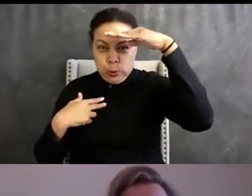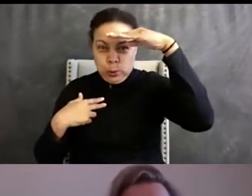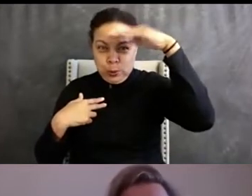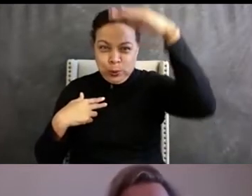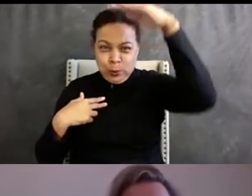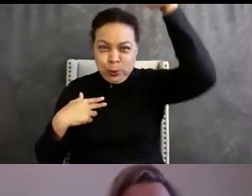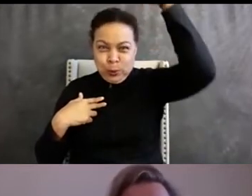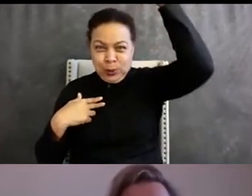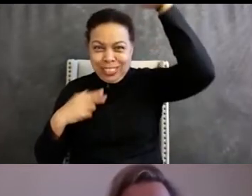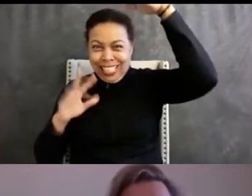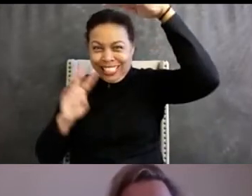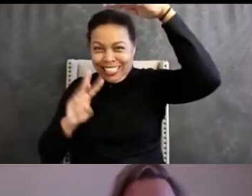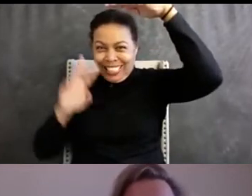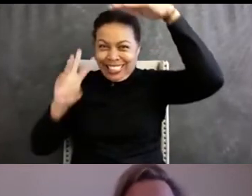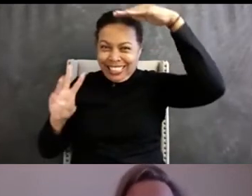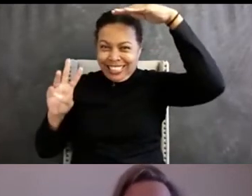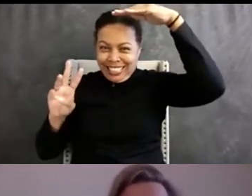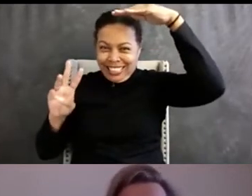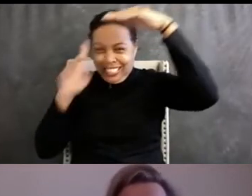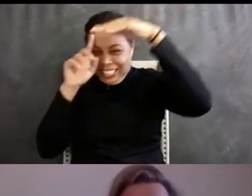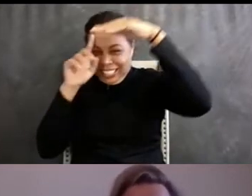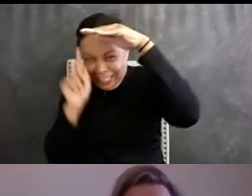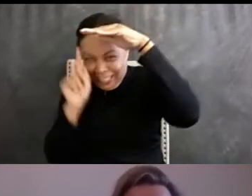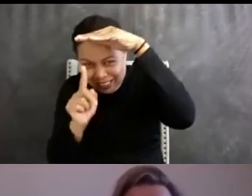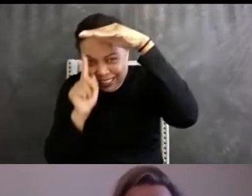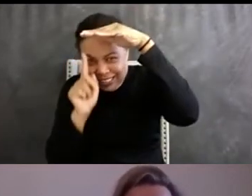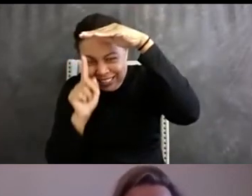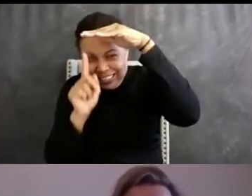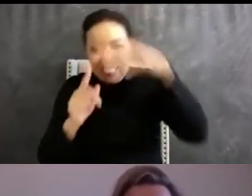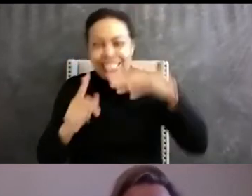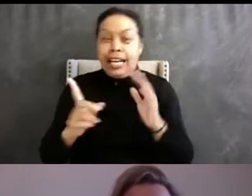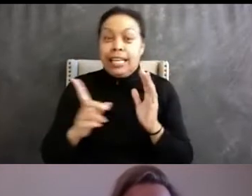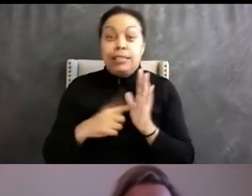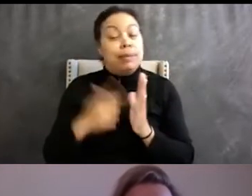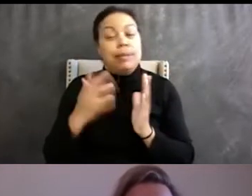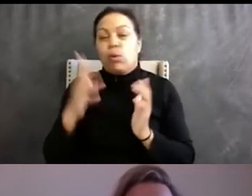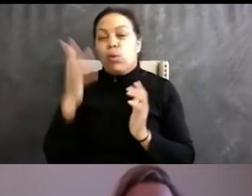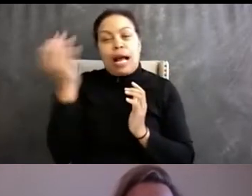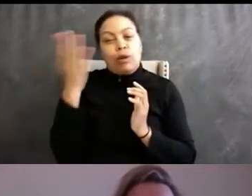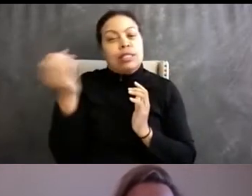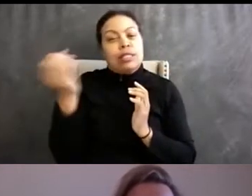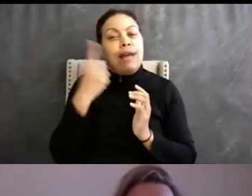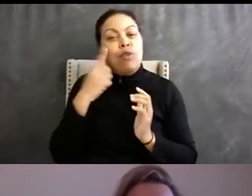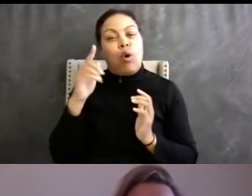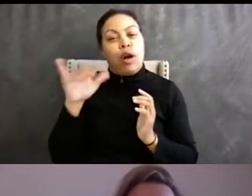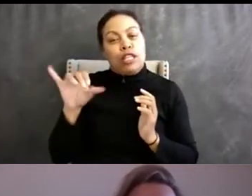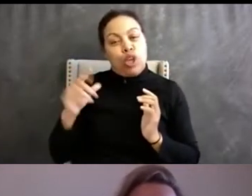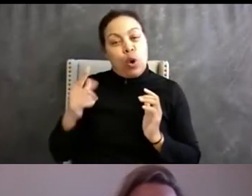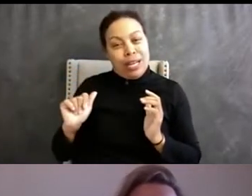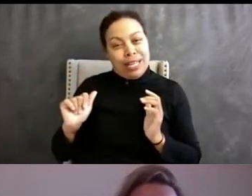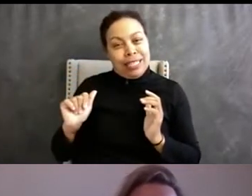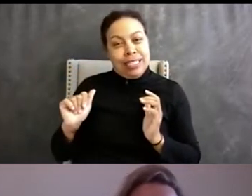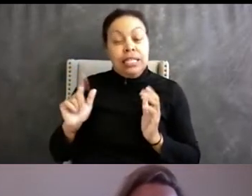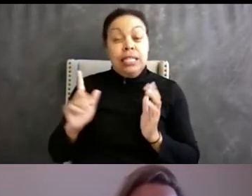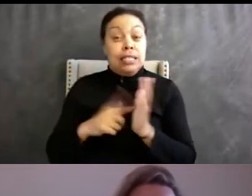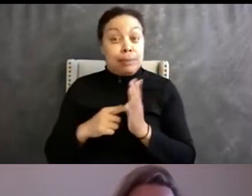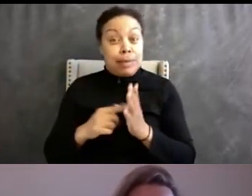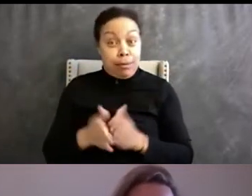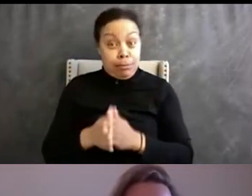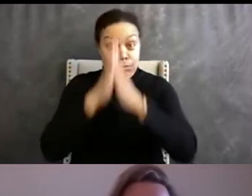6'6". And sometimes I don't want to go outside and do my yoga. And when I'm doing sun salutations, I'm